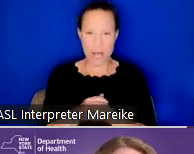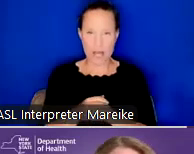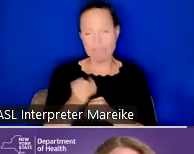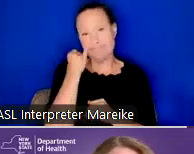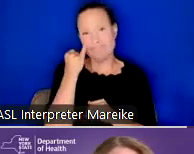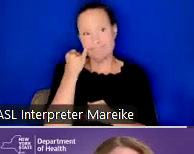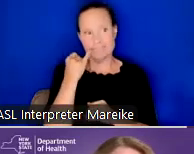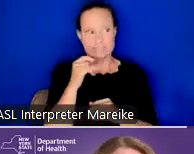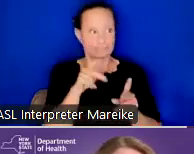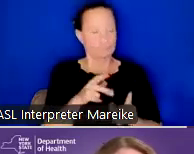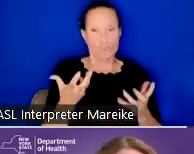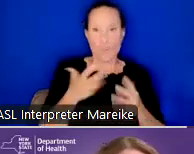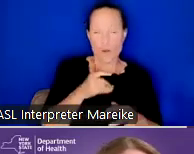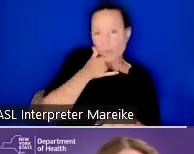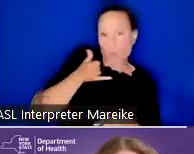call or